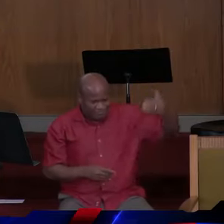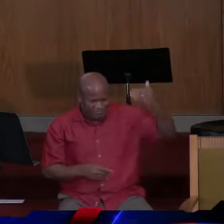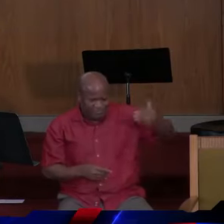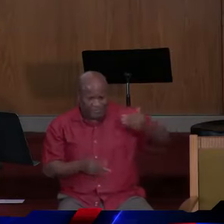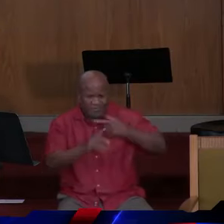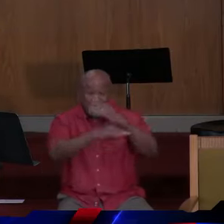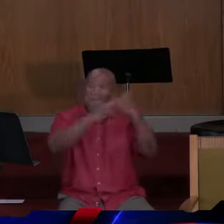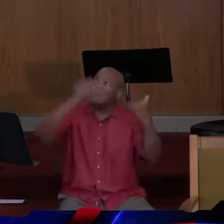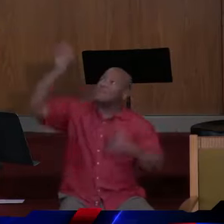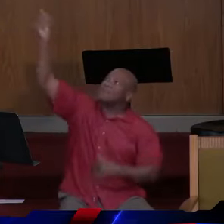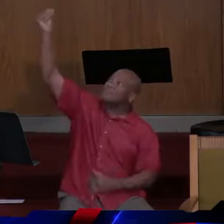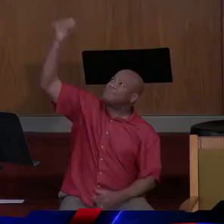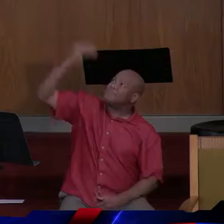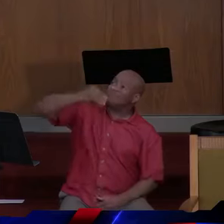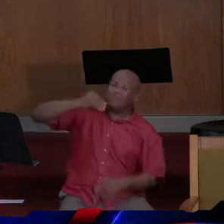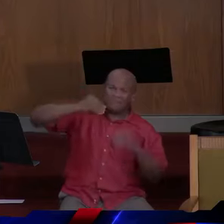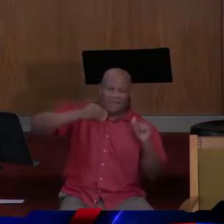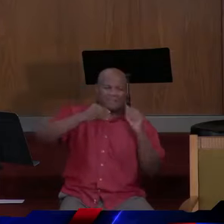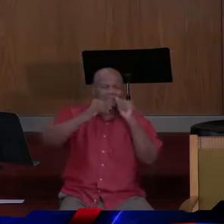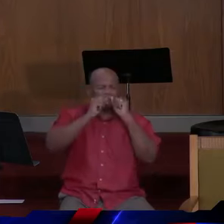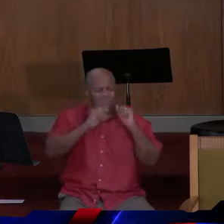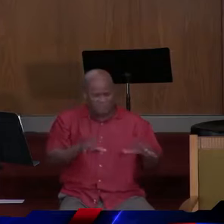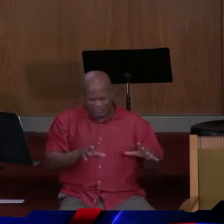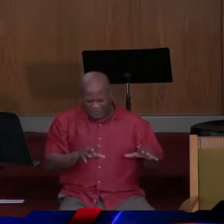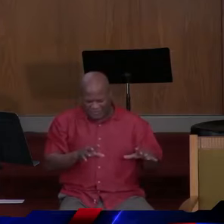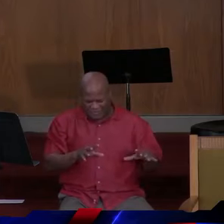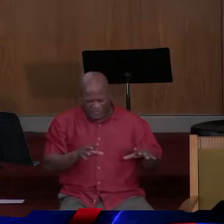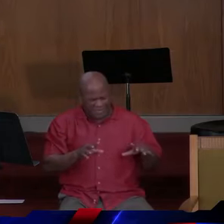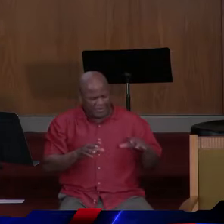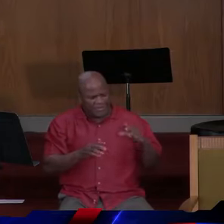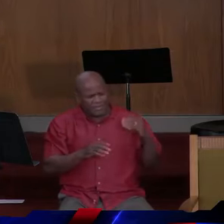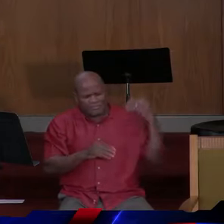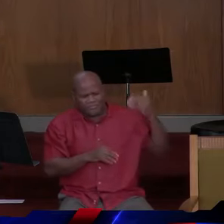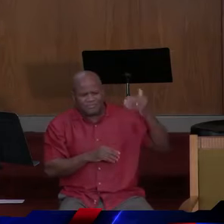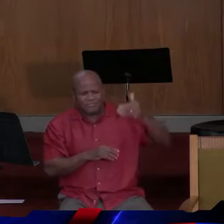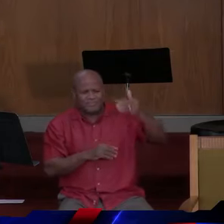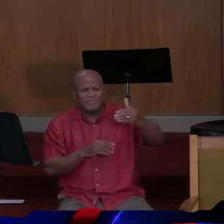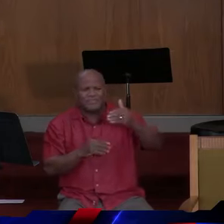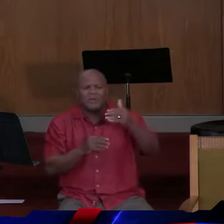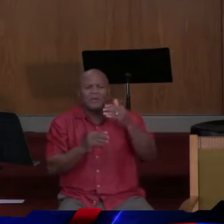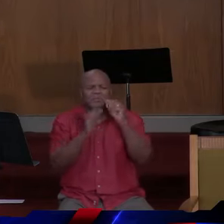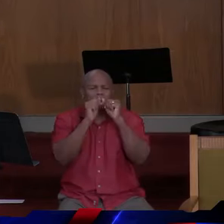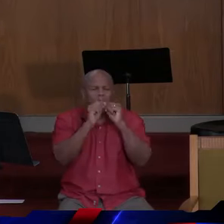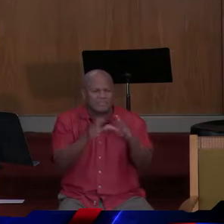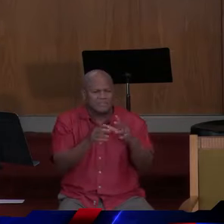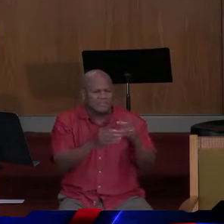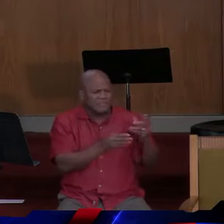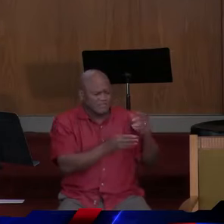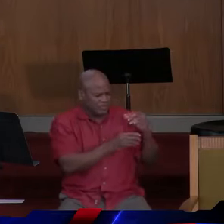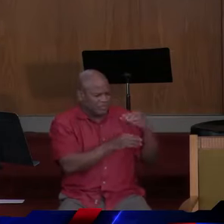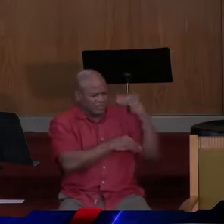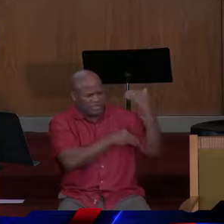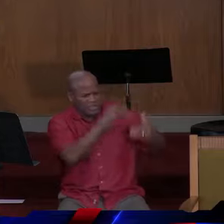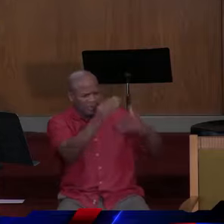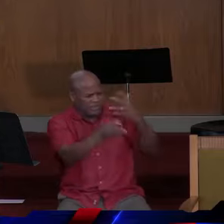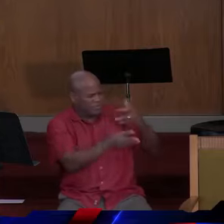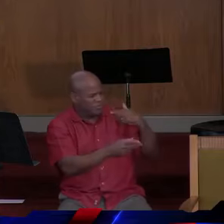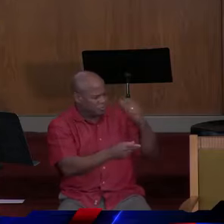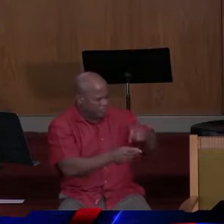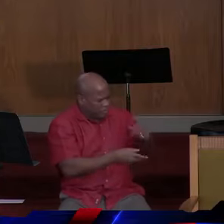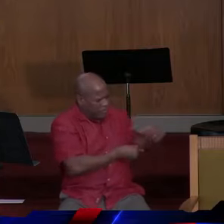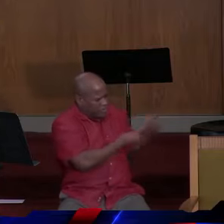High. It is a legacy of blessed faithfulness that we're called to pass on to the generations to come. It is